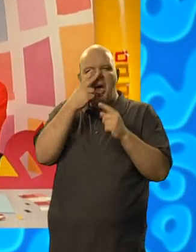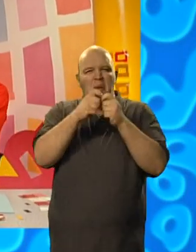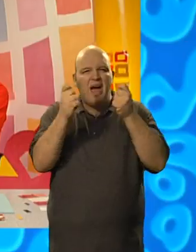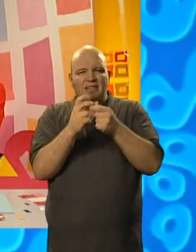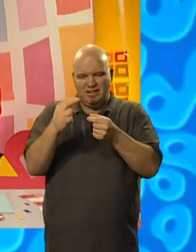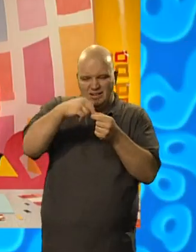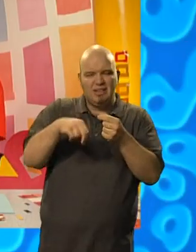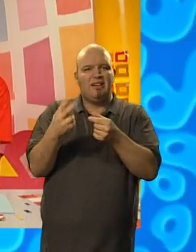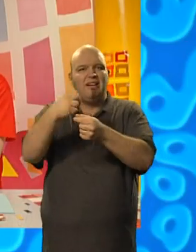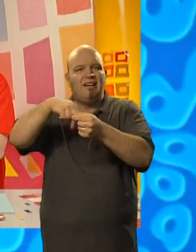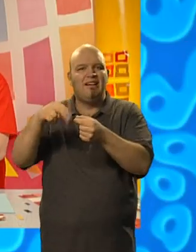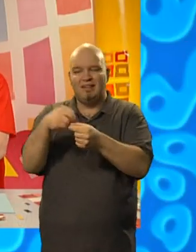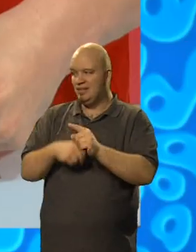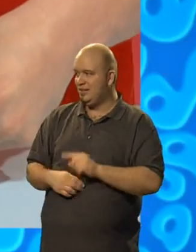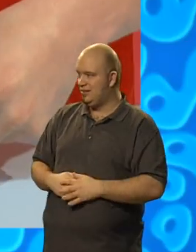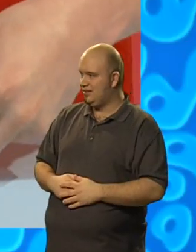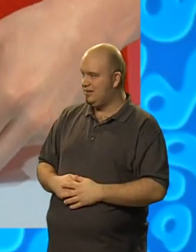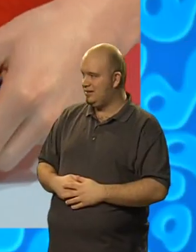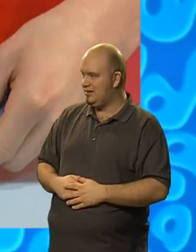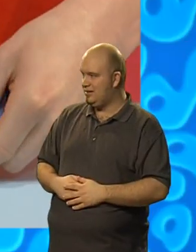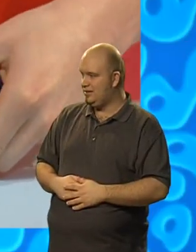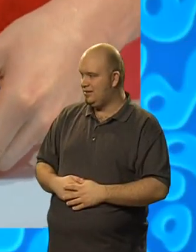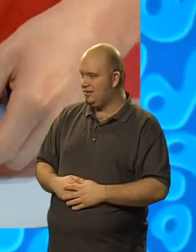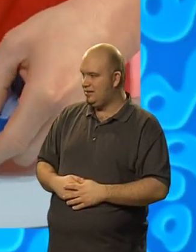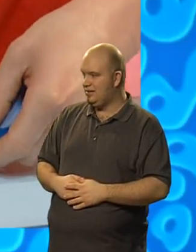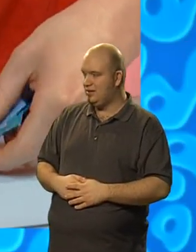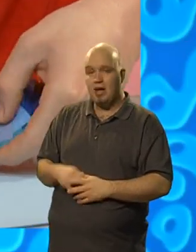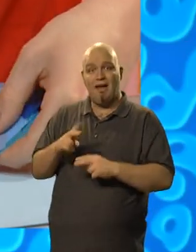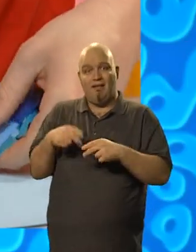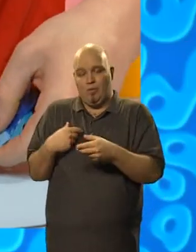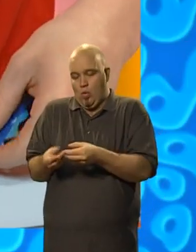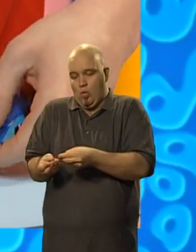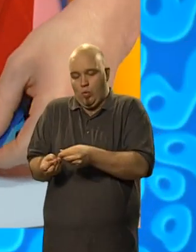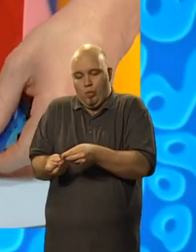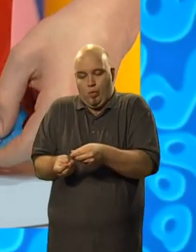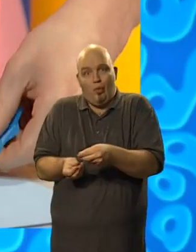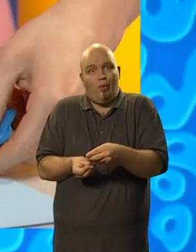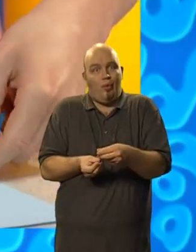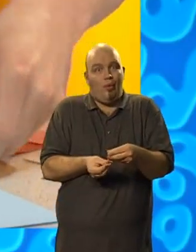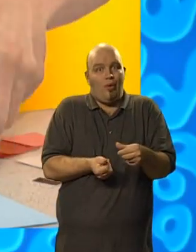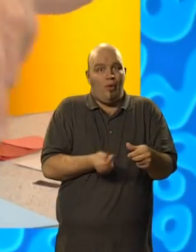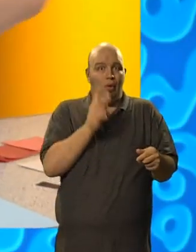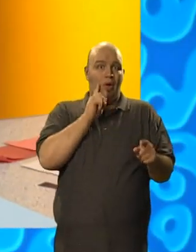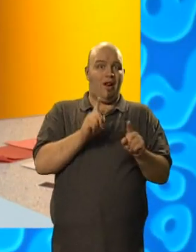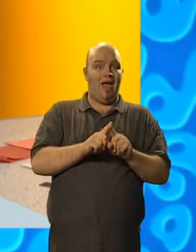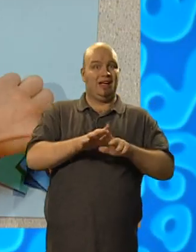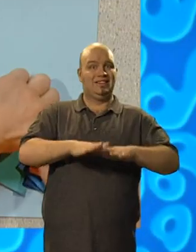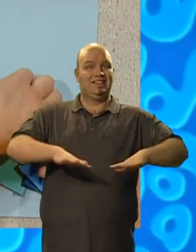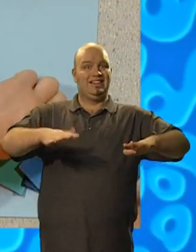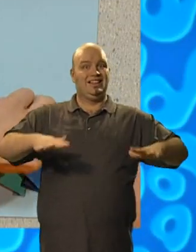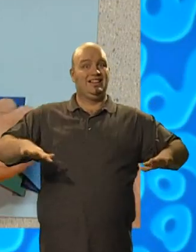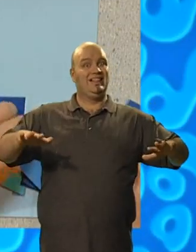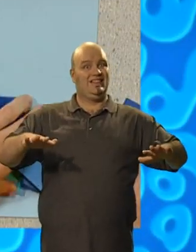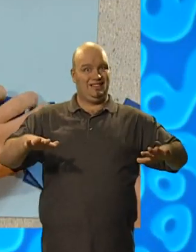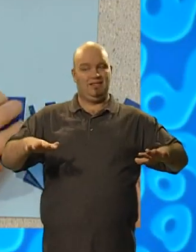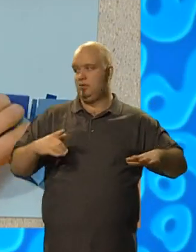old magazines and comics. Look, if I arrange them like this, these lovely blue squares,